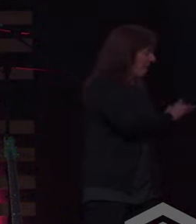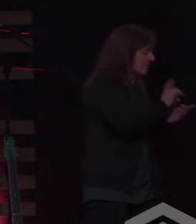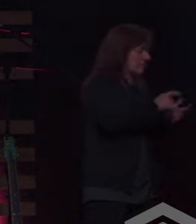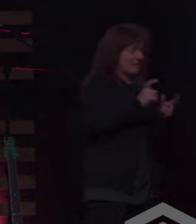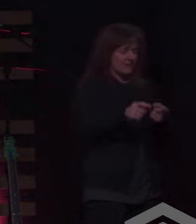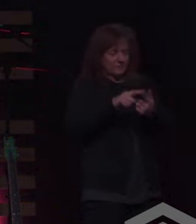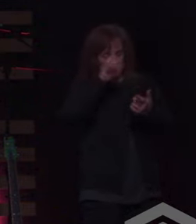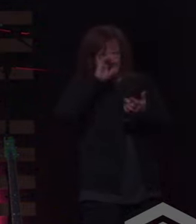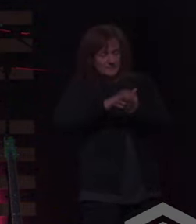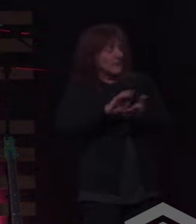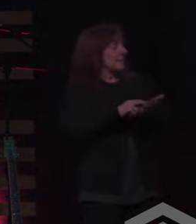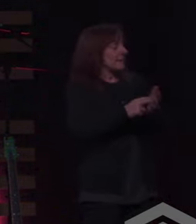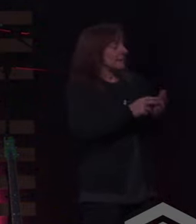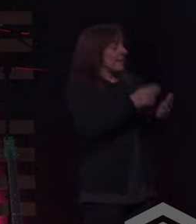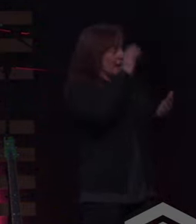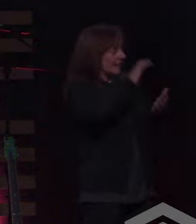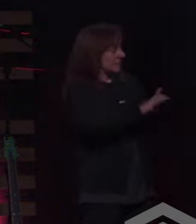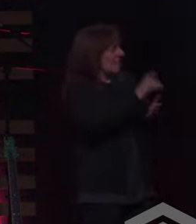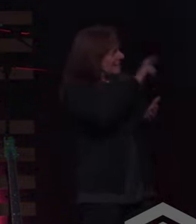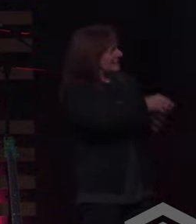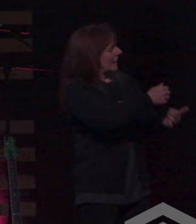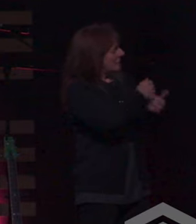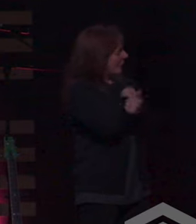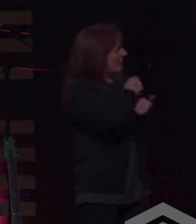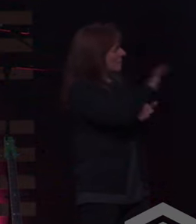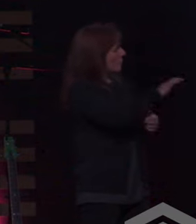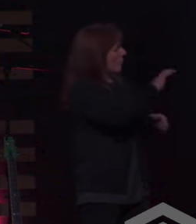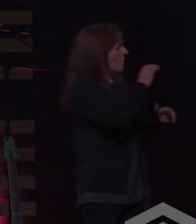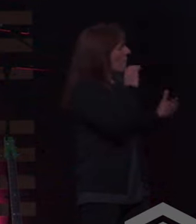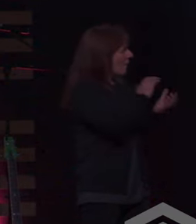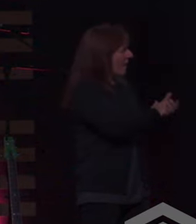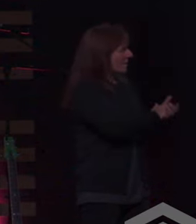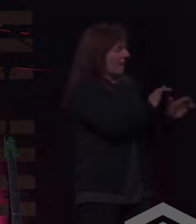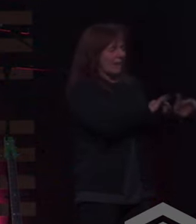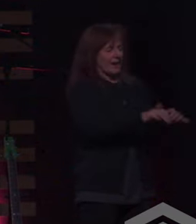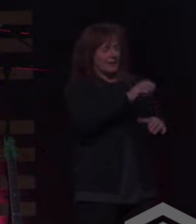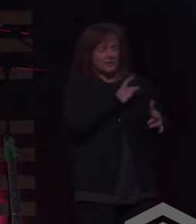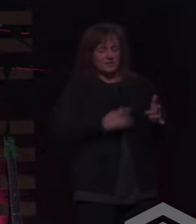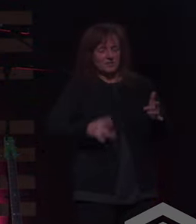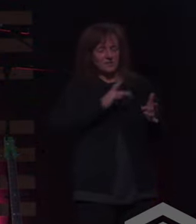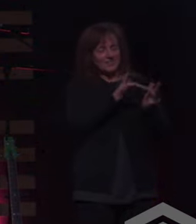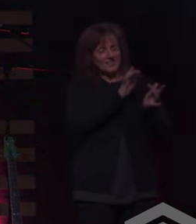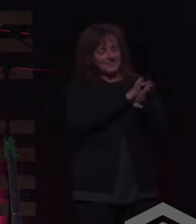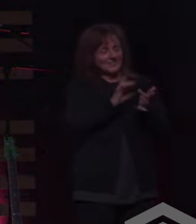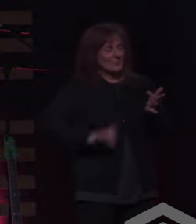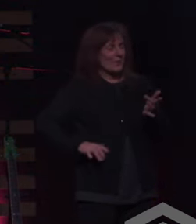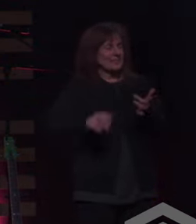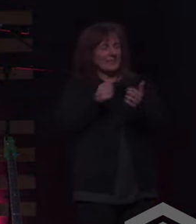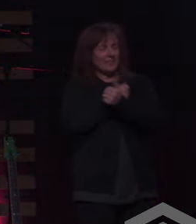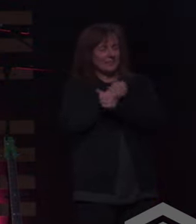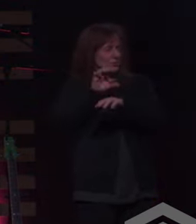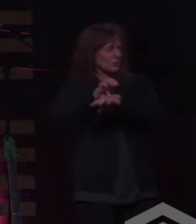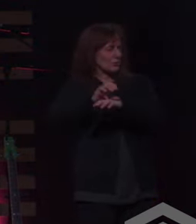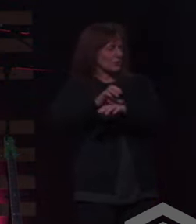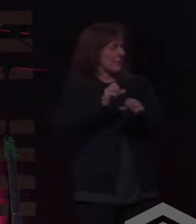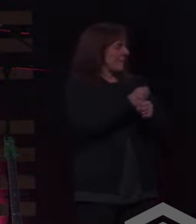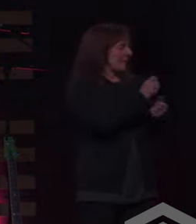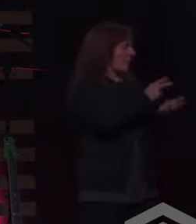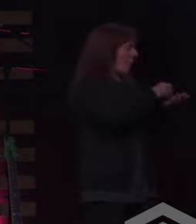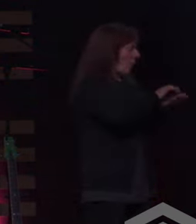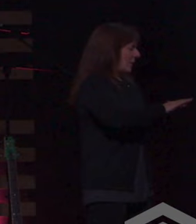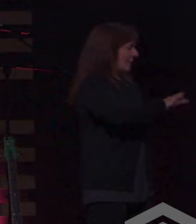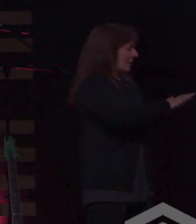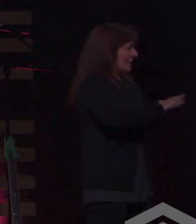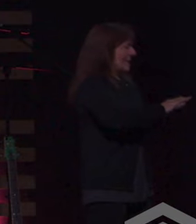husbands, this means love your wives just as Christ loved the church. He gave up his life for her to make her holy and clean, washed by the cleansing of